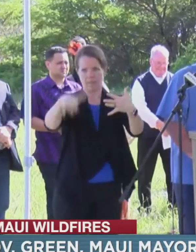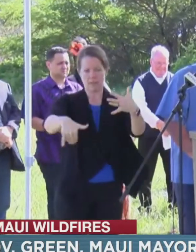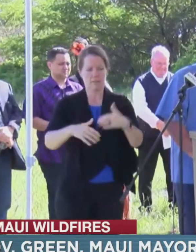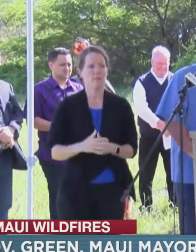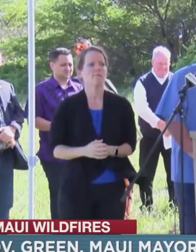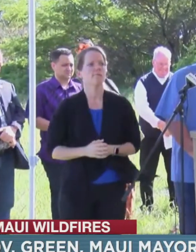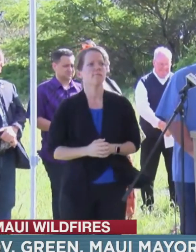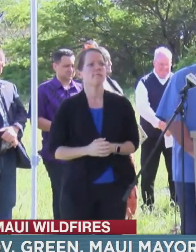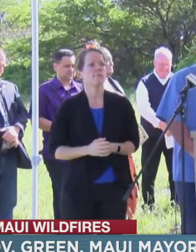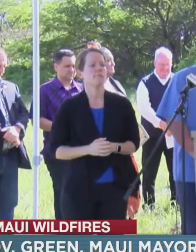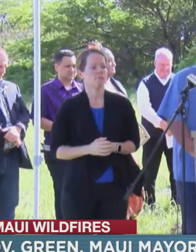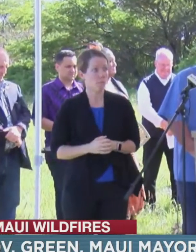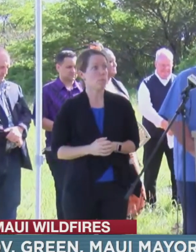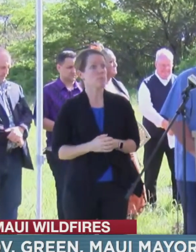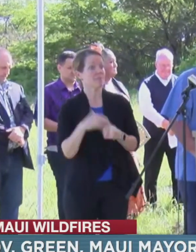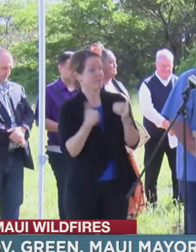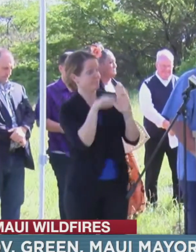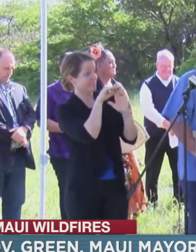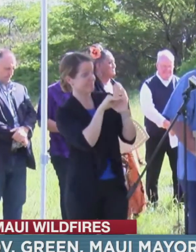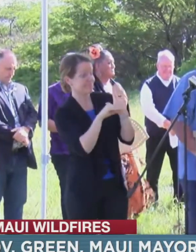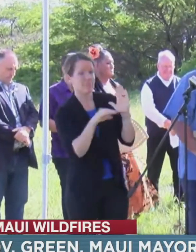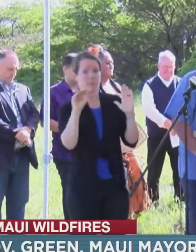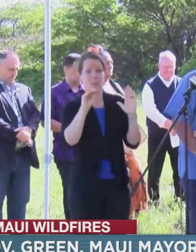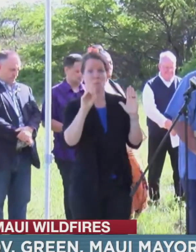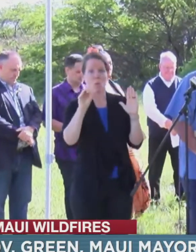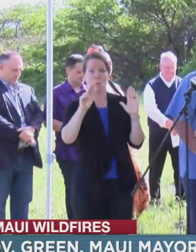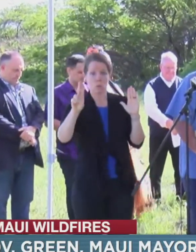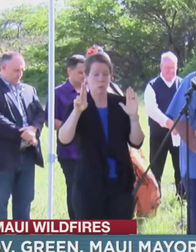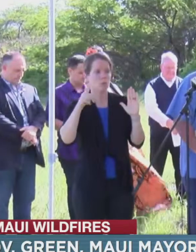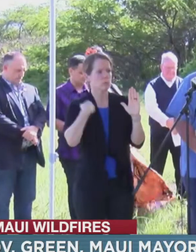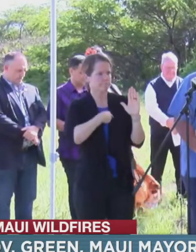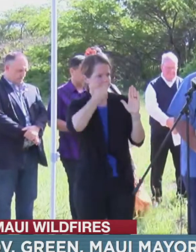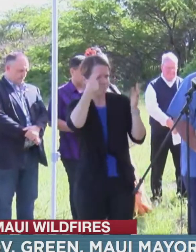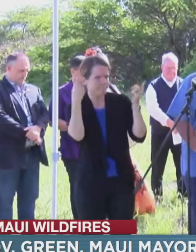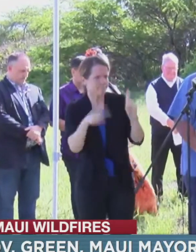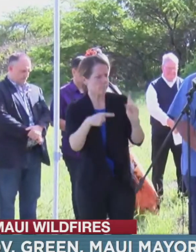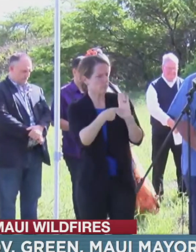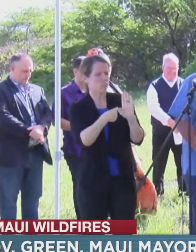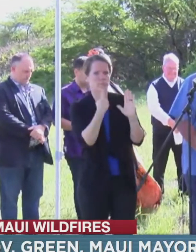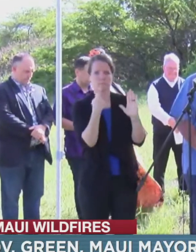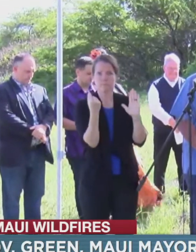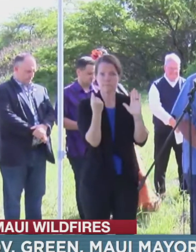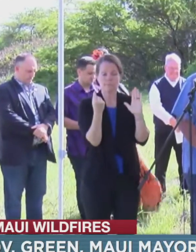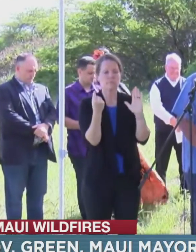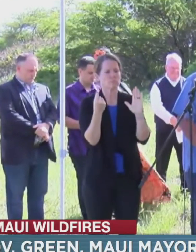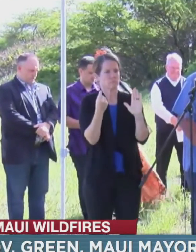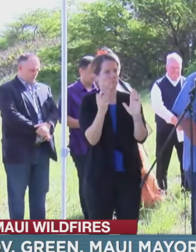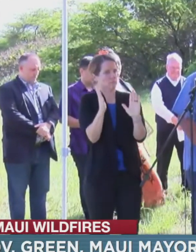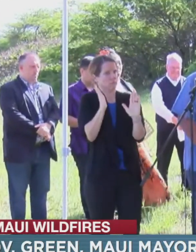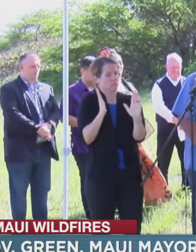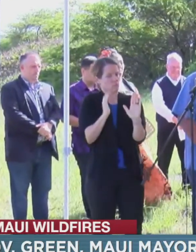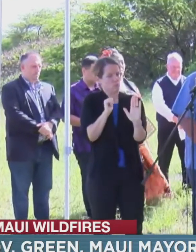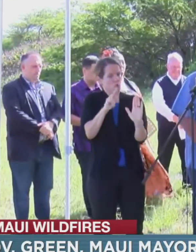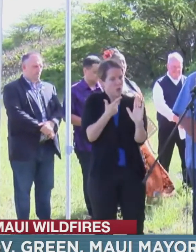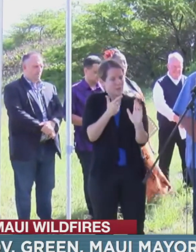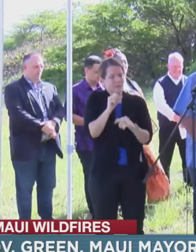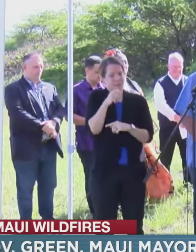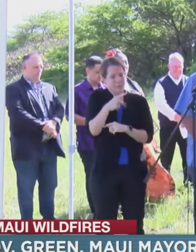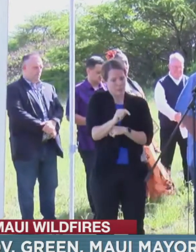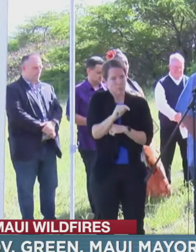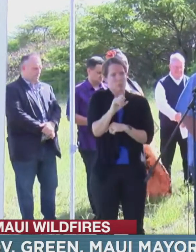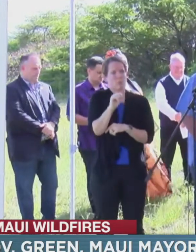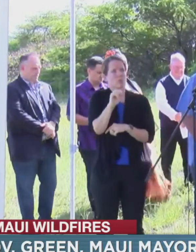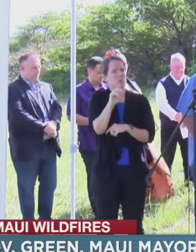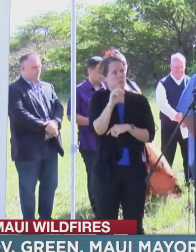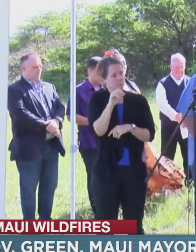occurred throughout these convenings. Early in the process, thanks to the leadership of CNHA